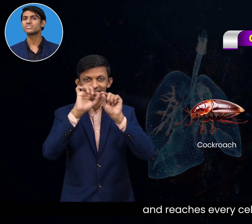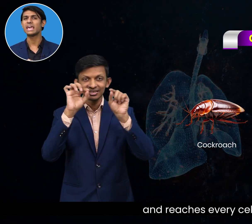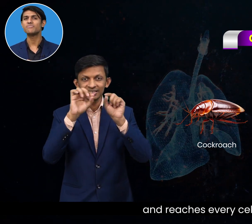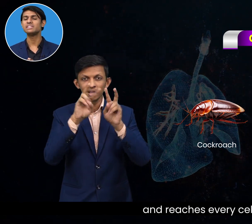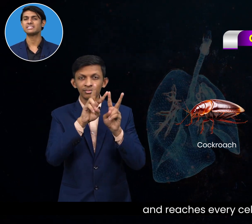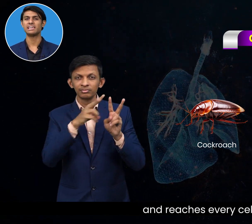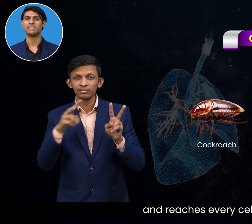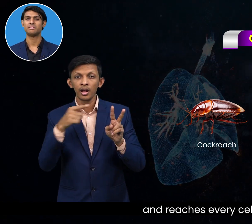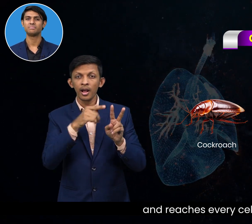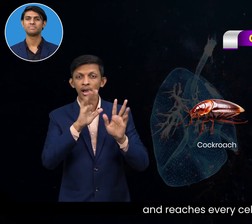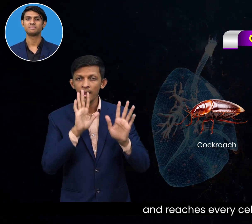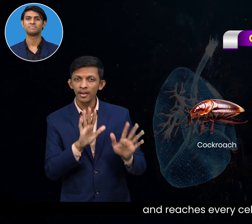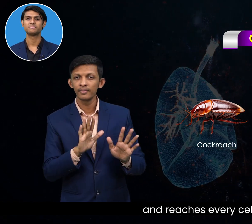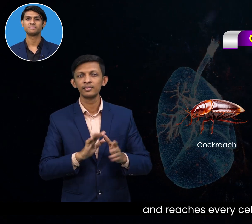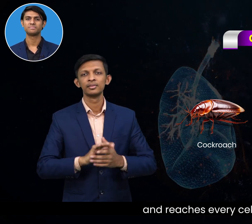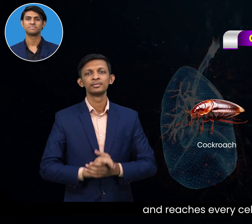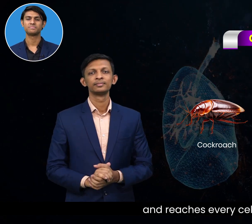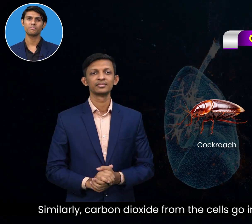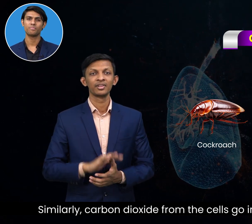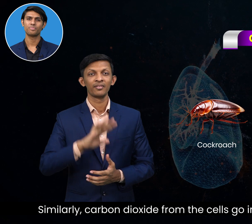and reaches every cell.